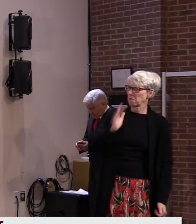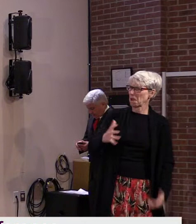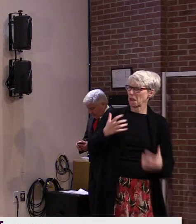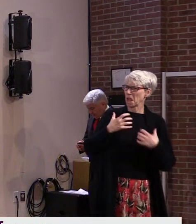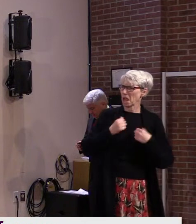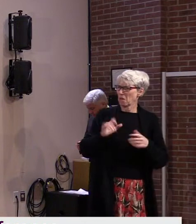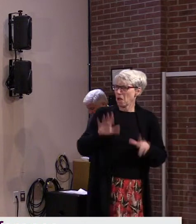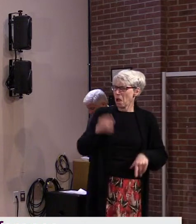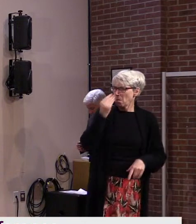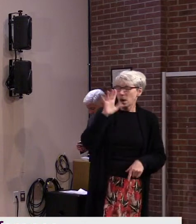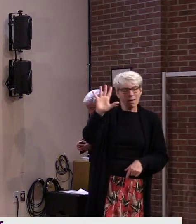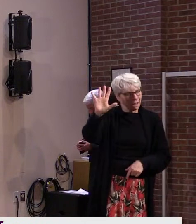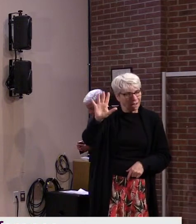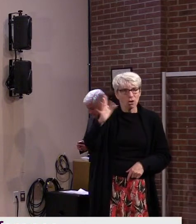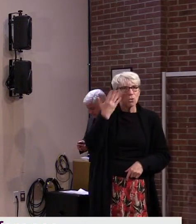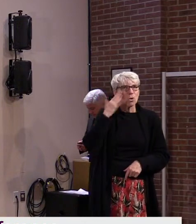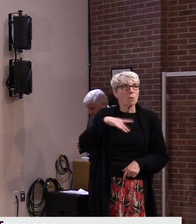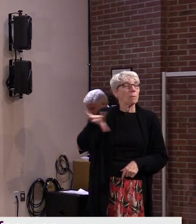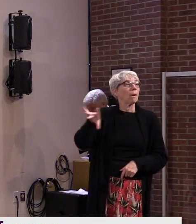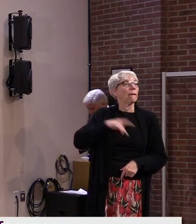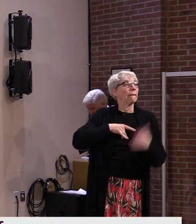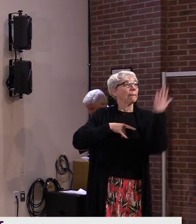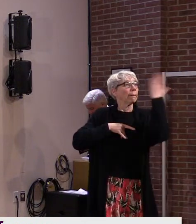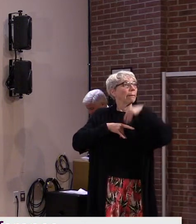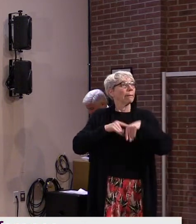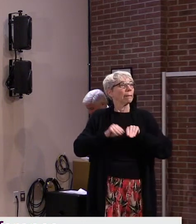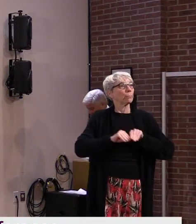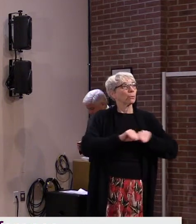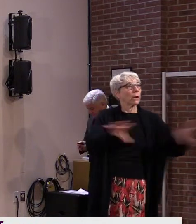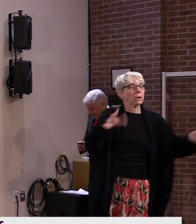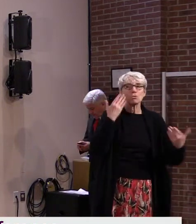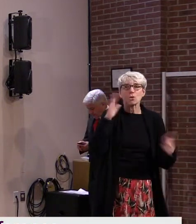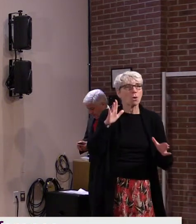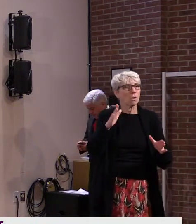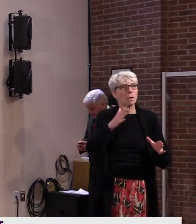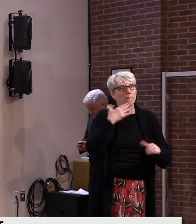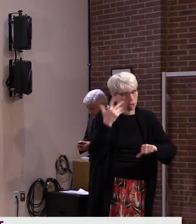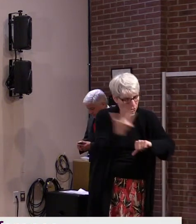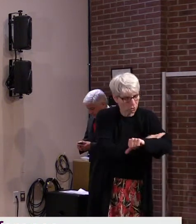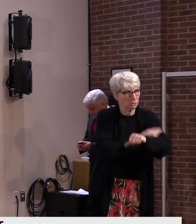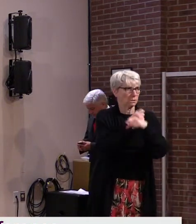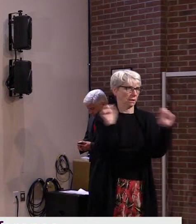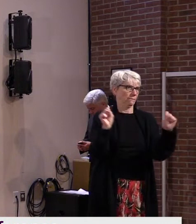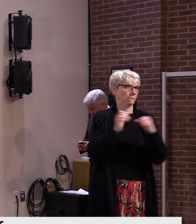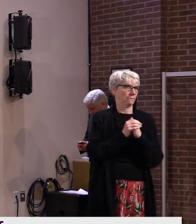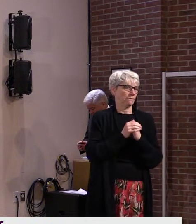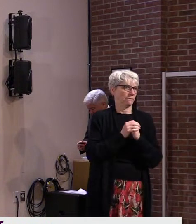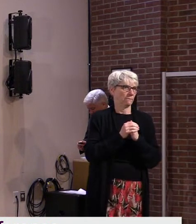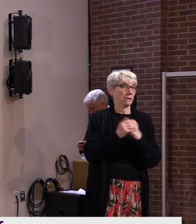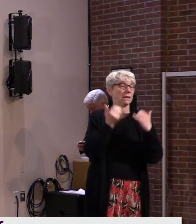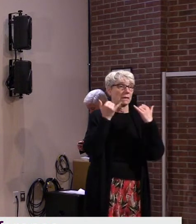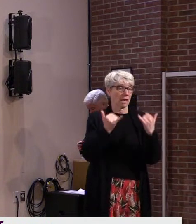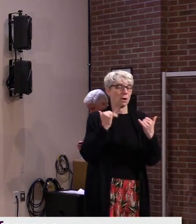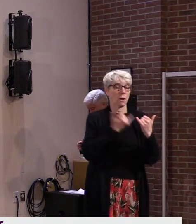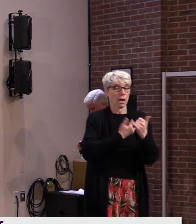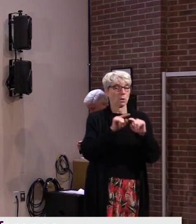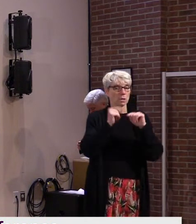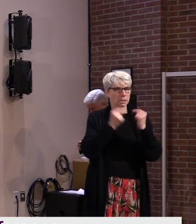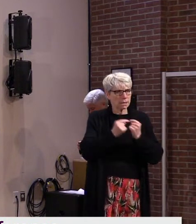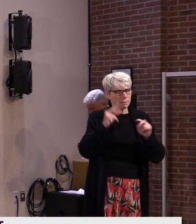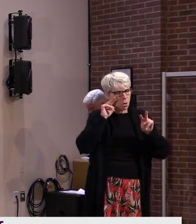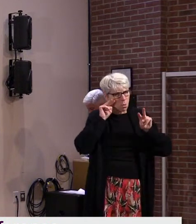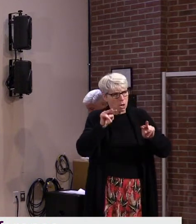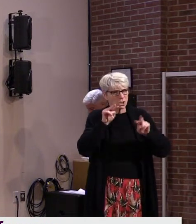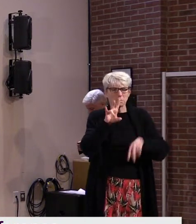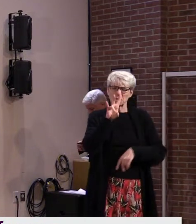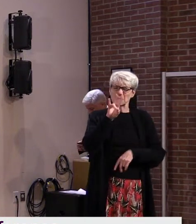may be susceptible. Because although the EPI teams are now monitoring around 70 outbreaks,